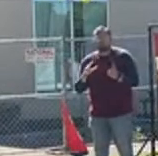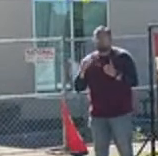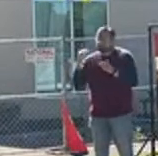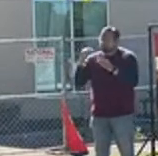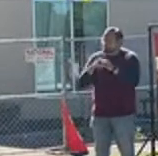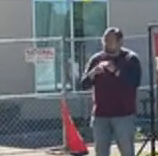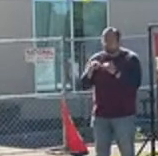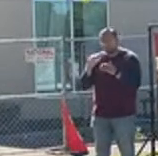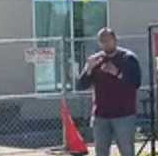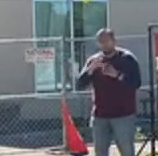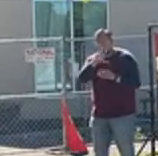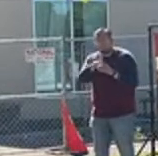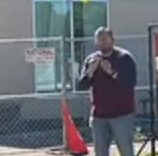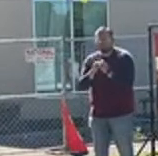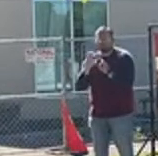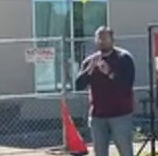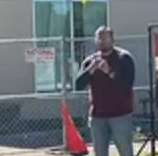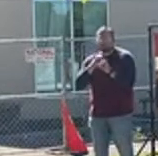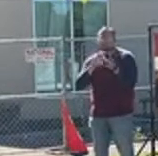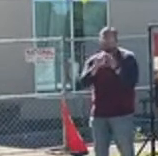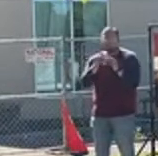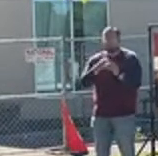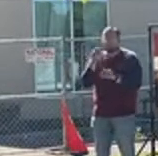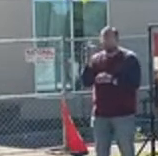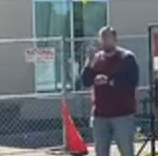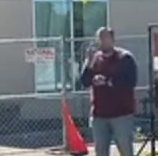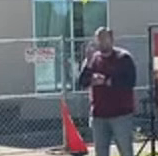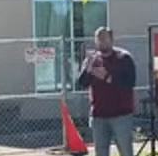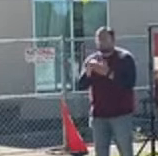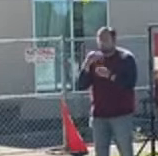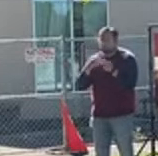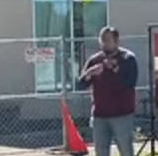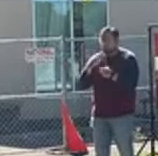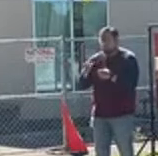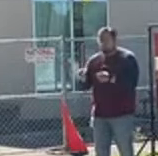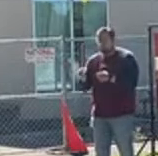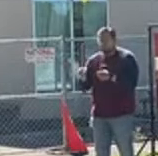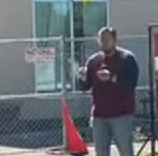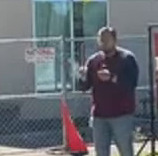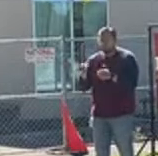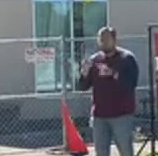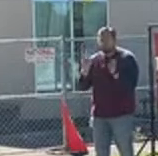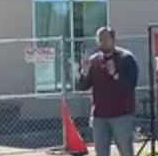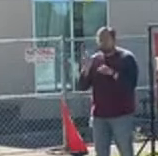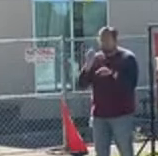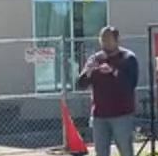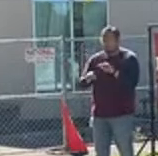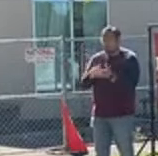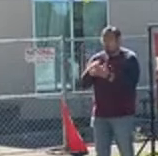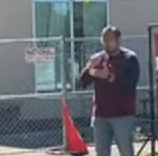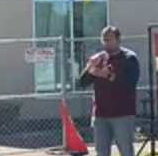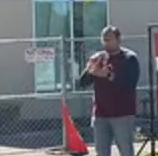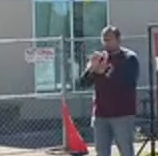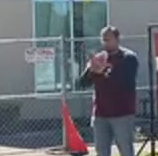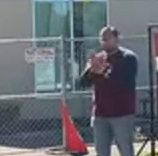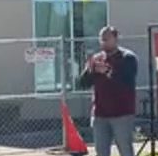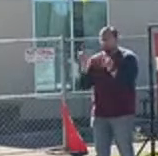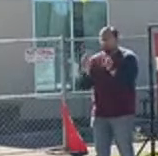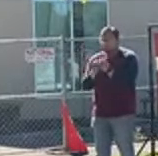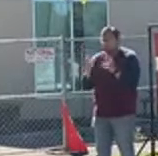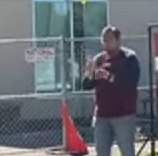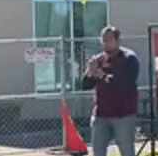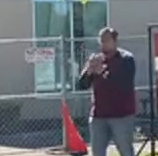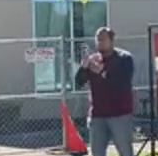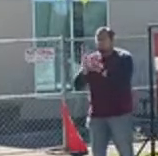involved within our community, I realized that there's a problem with this quote. You can't learn to fish without a fishing pole,